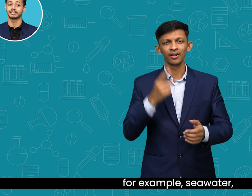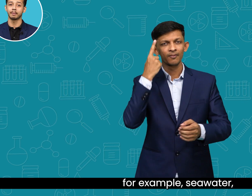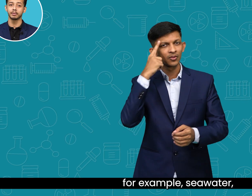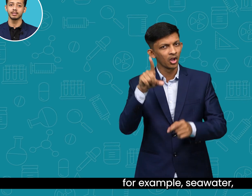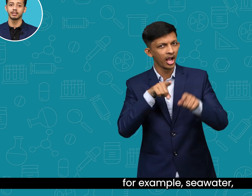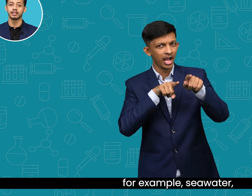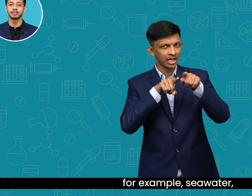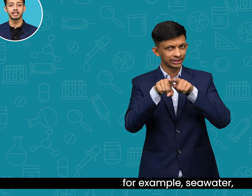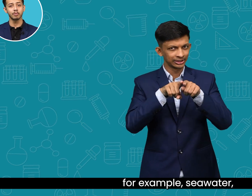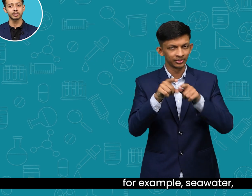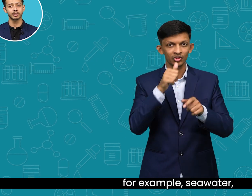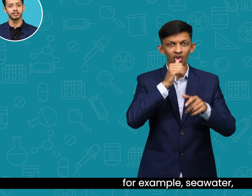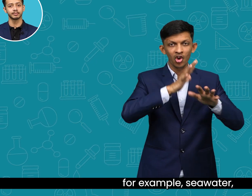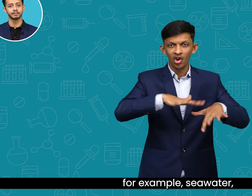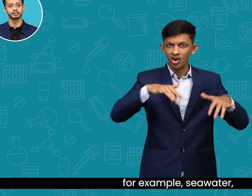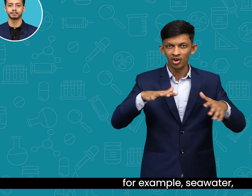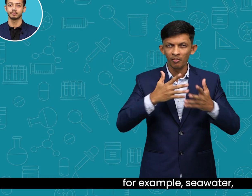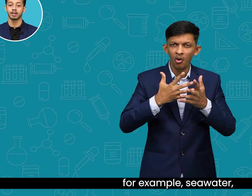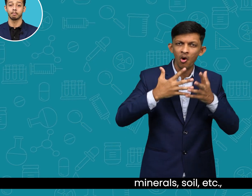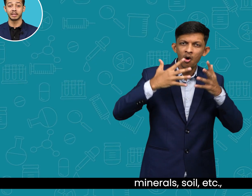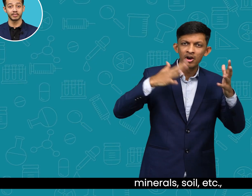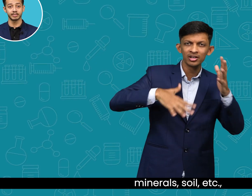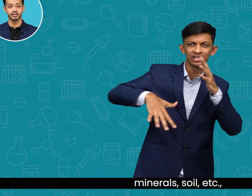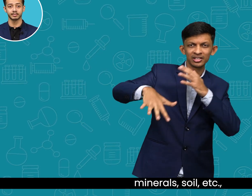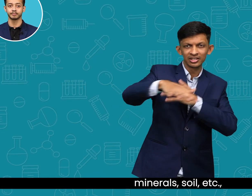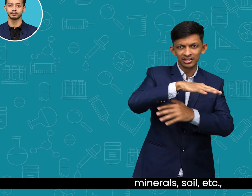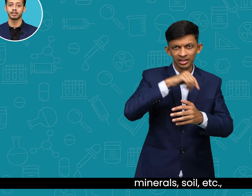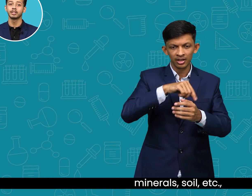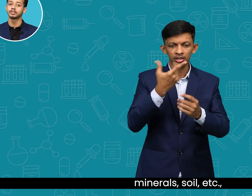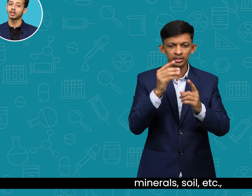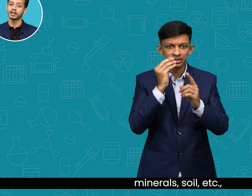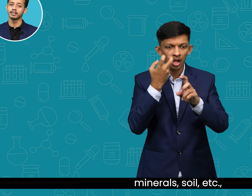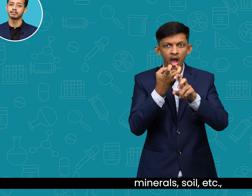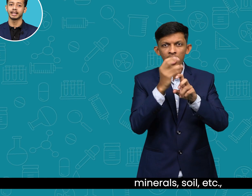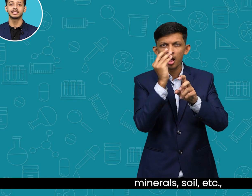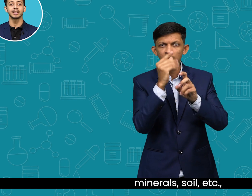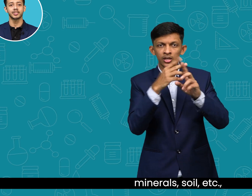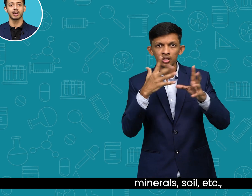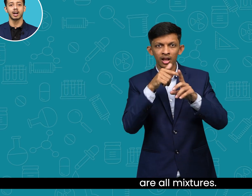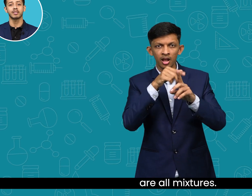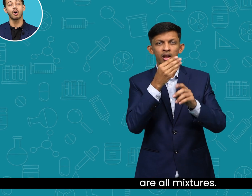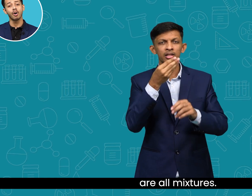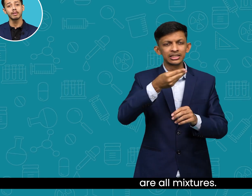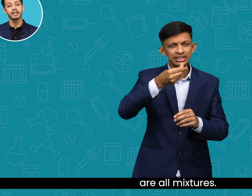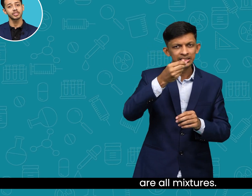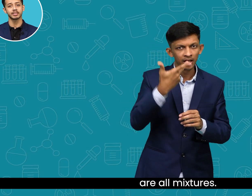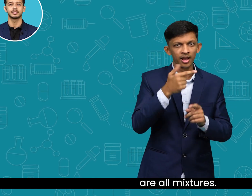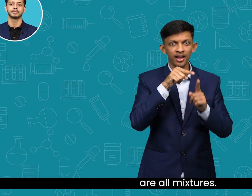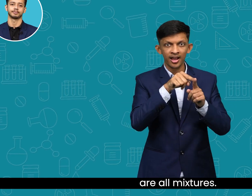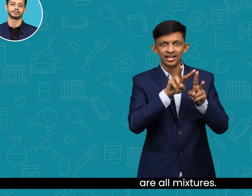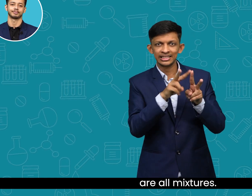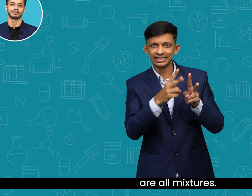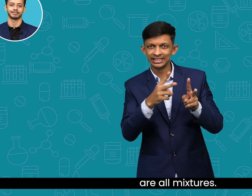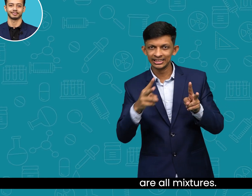For example, seawater, minerals, soil, etc. are all